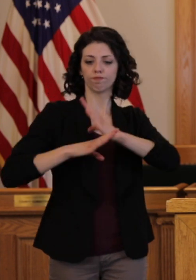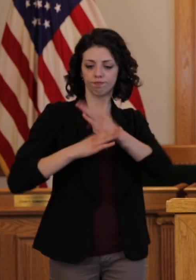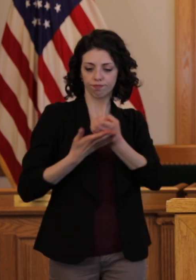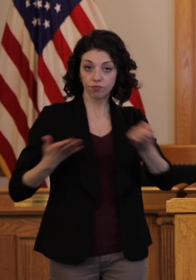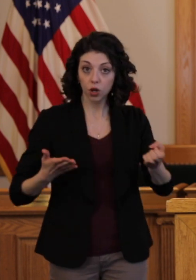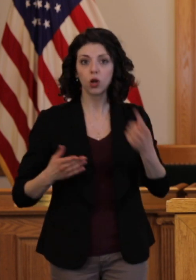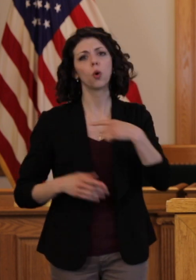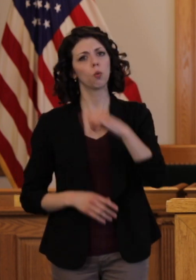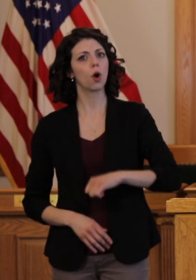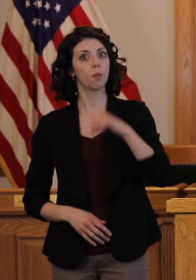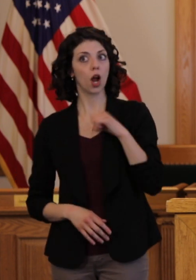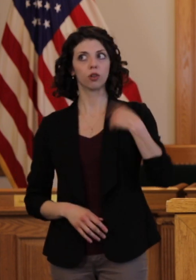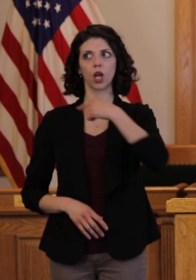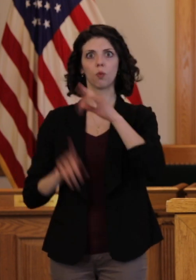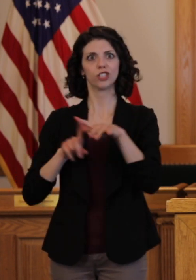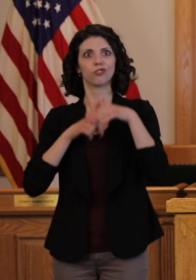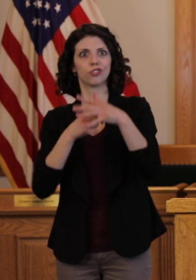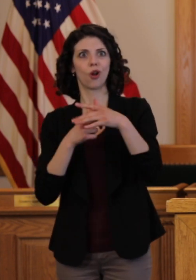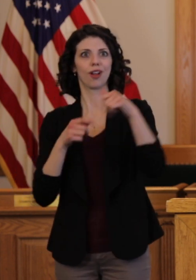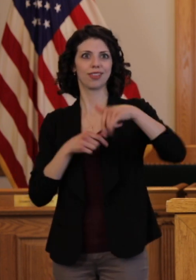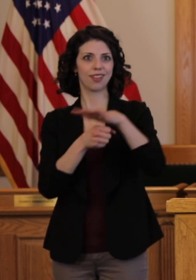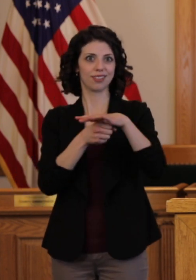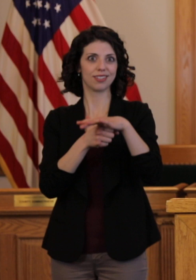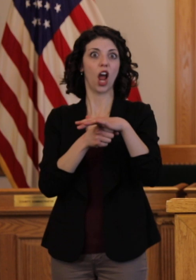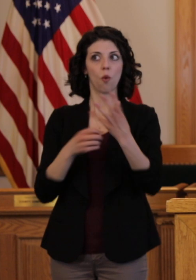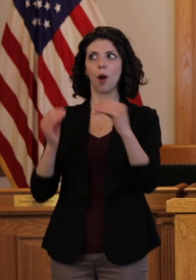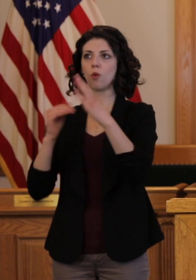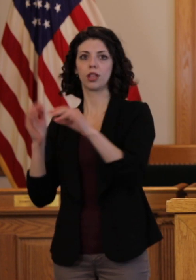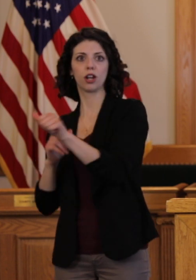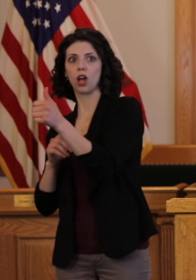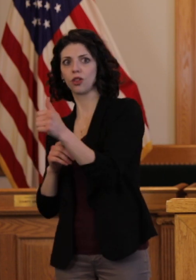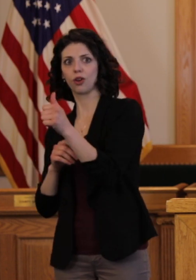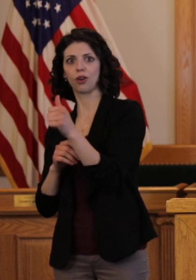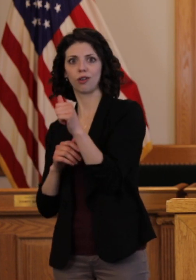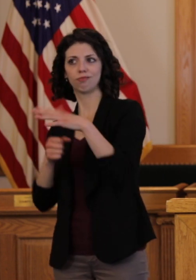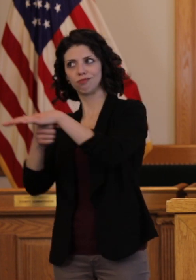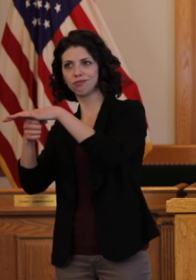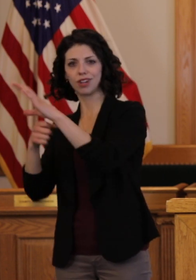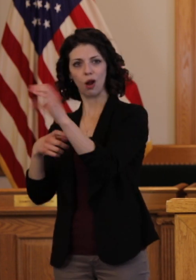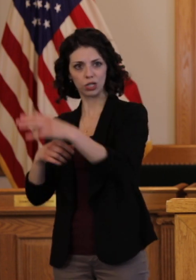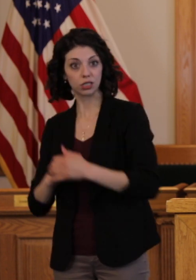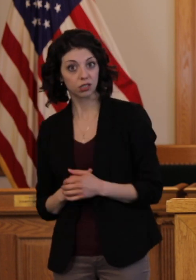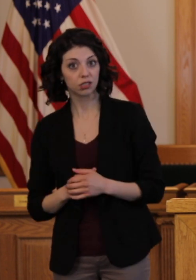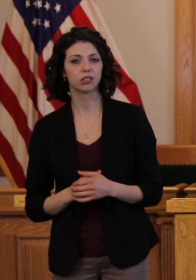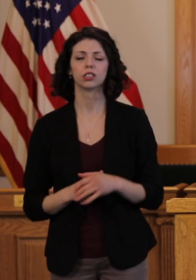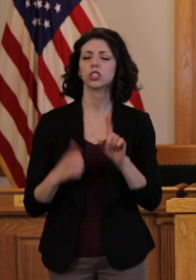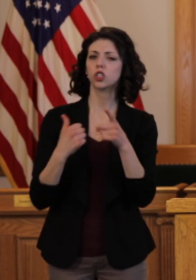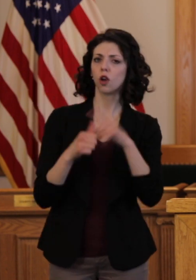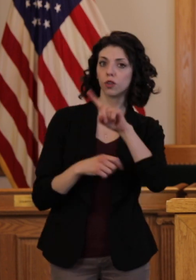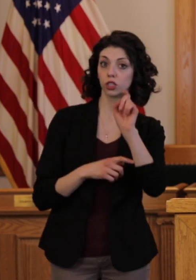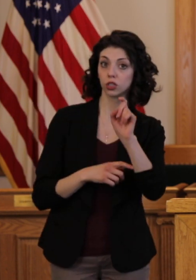proud of the fact that we are doing this in Oswego County. 911 will also ask a series of questions such as, are you or any member